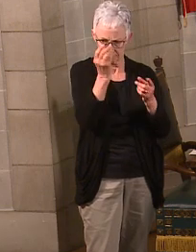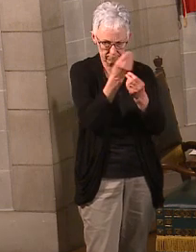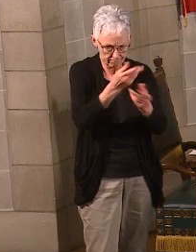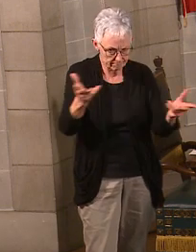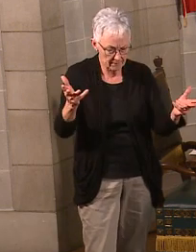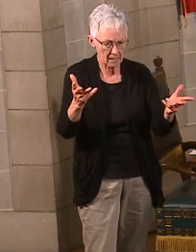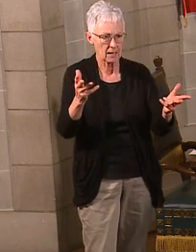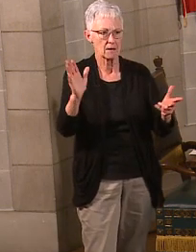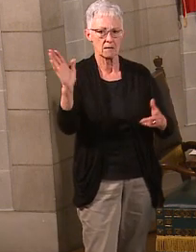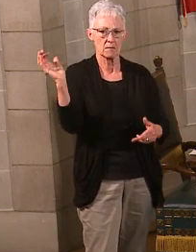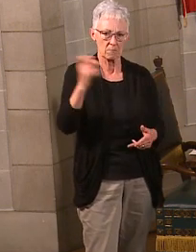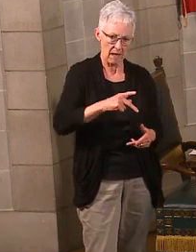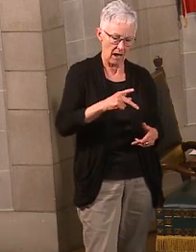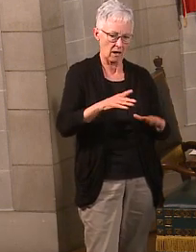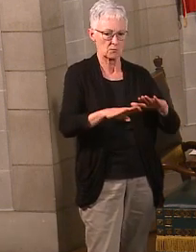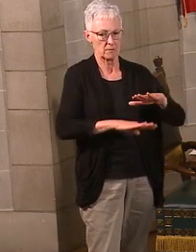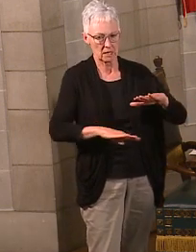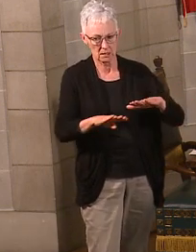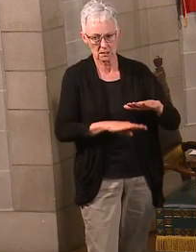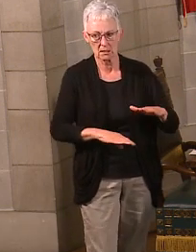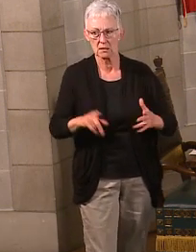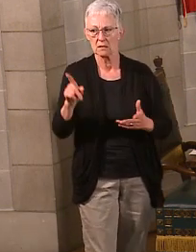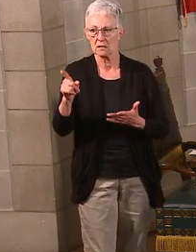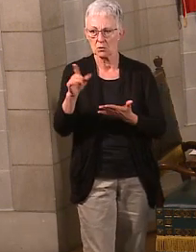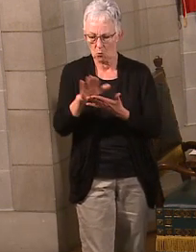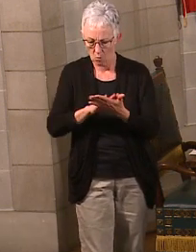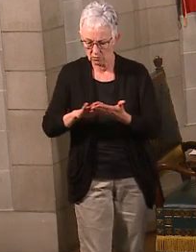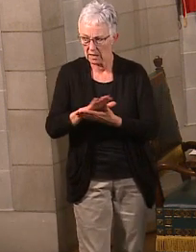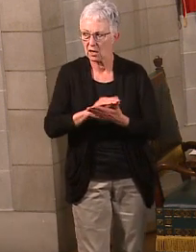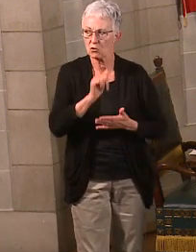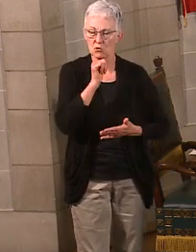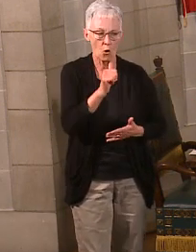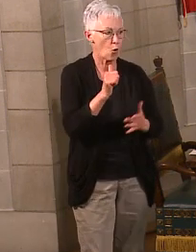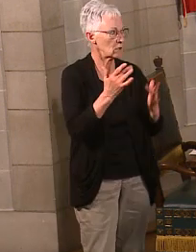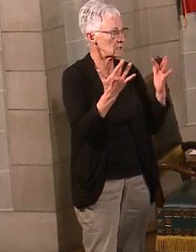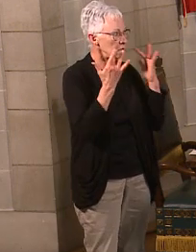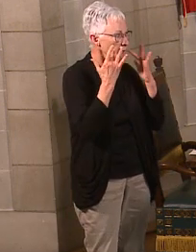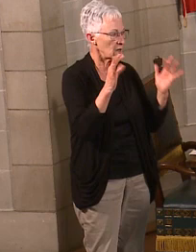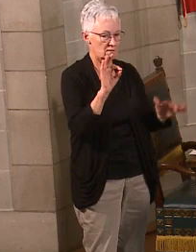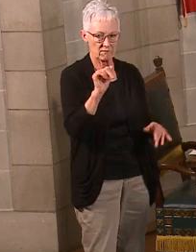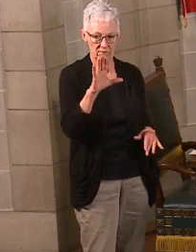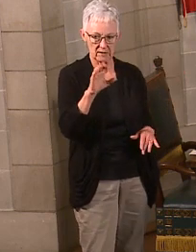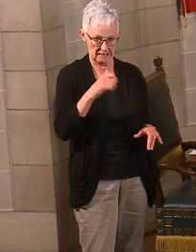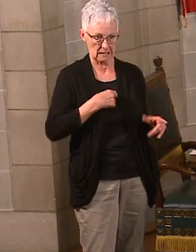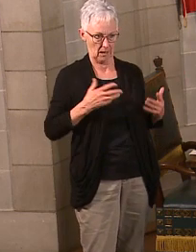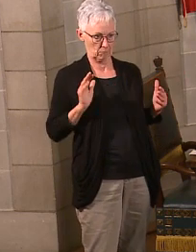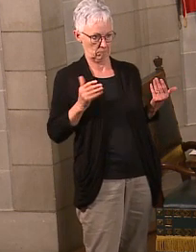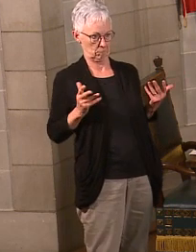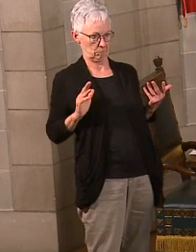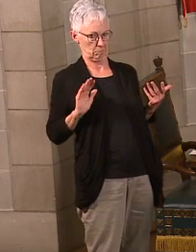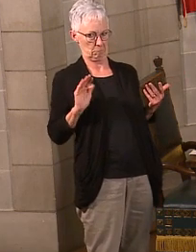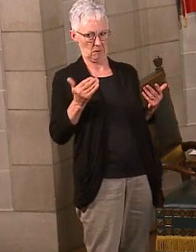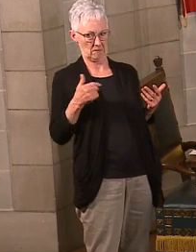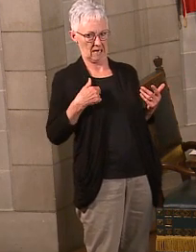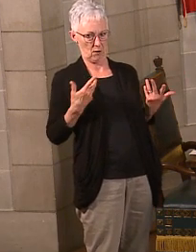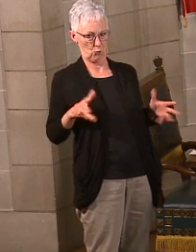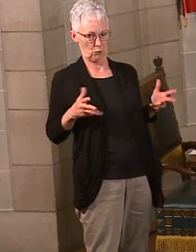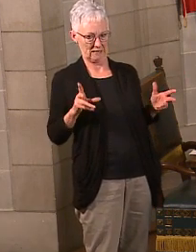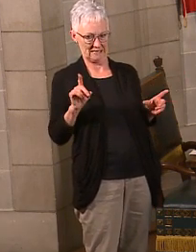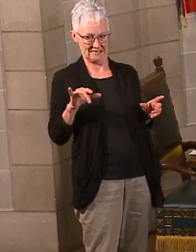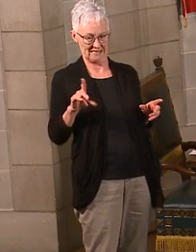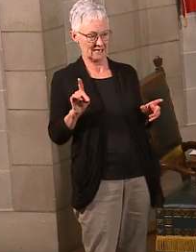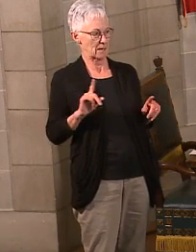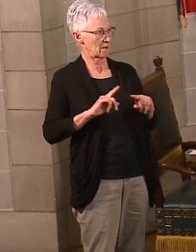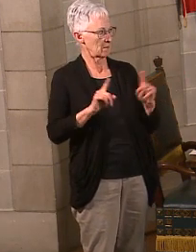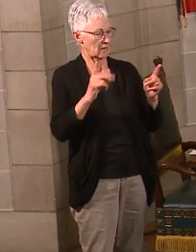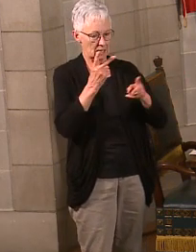same basic things of don't wash your hands, don't touch your face. I probably touched my face since I've been standing here. To